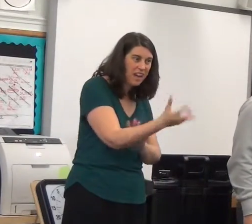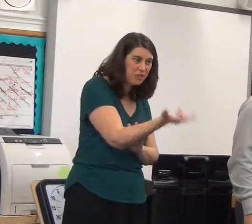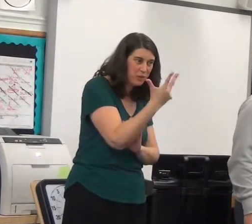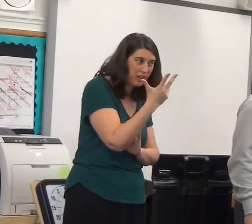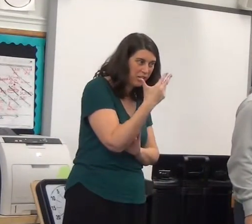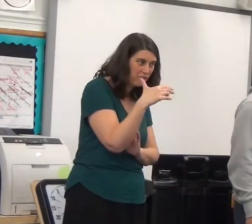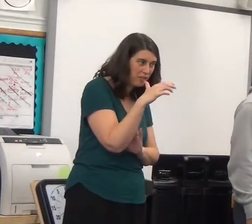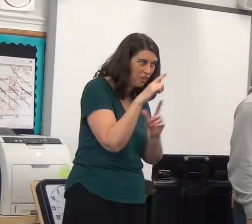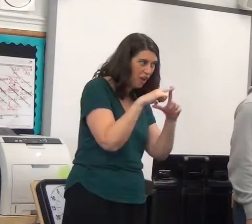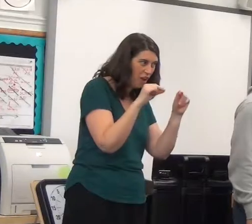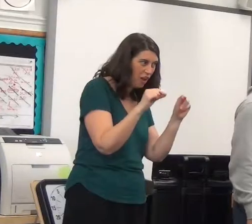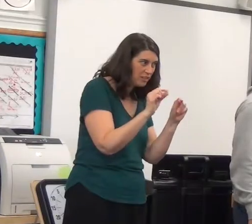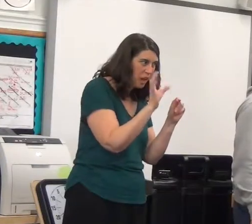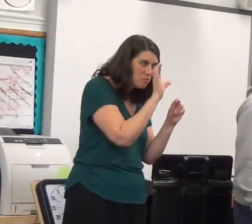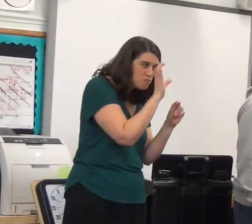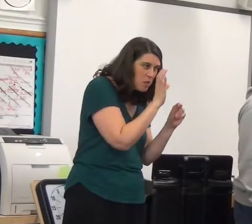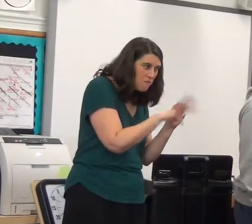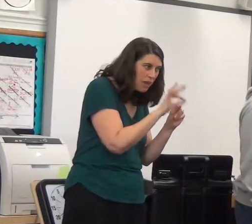three cards.